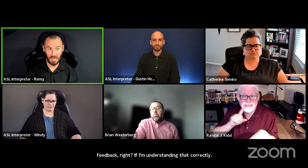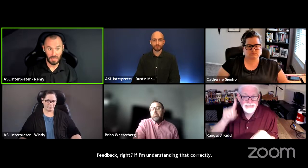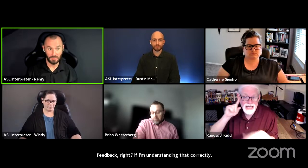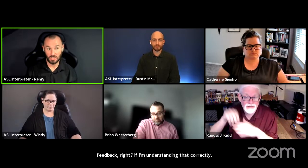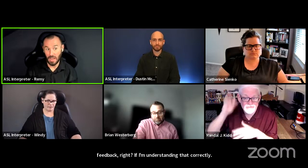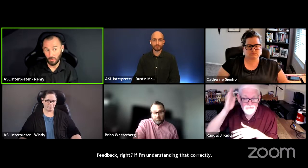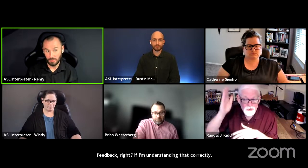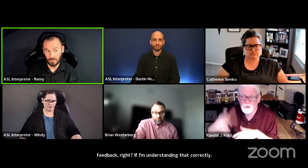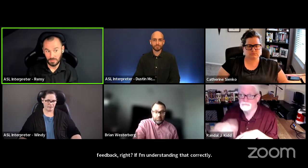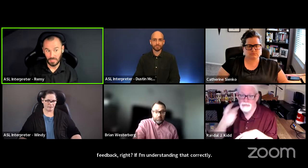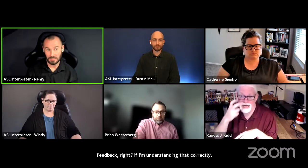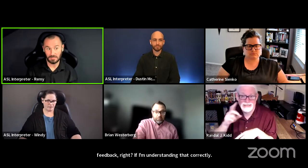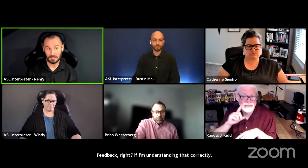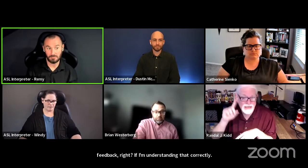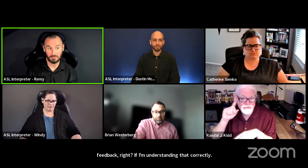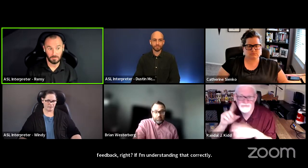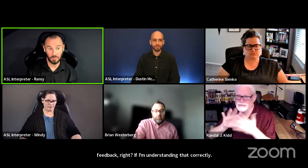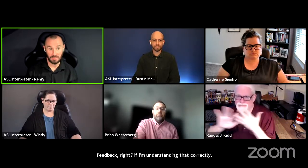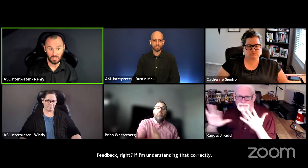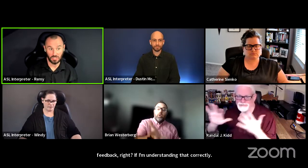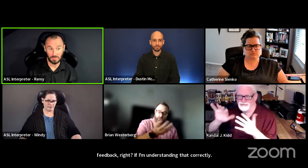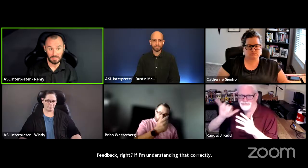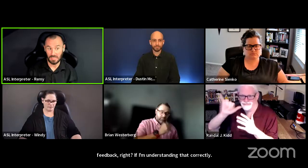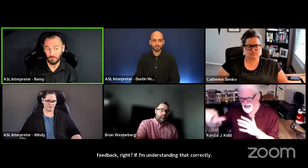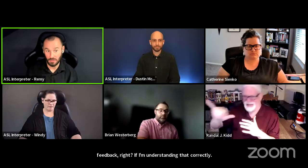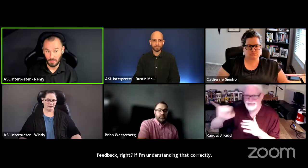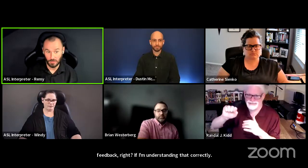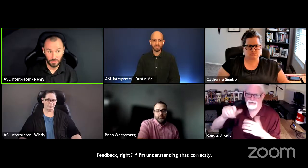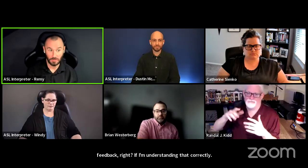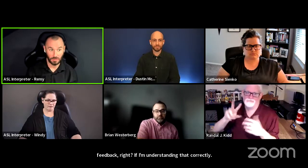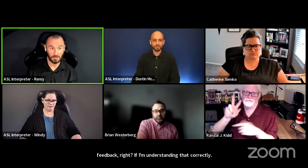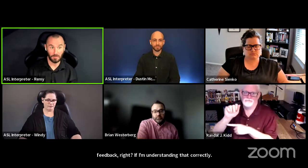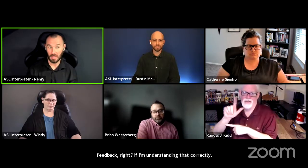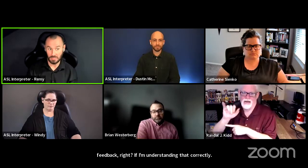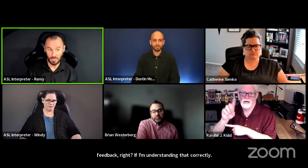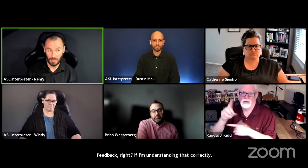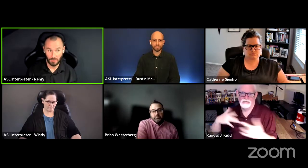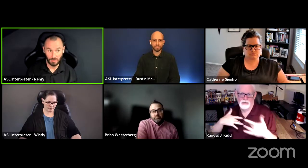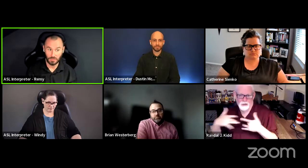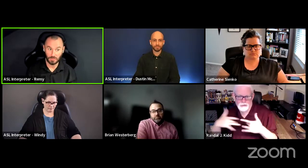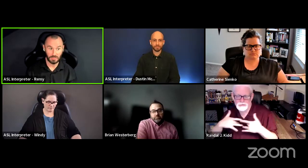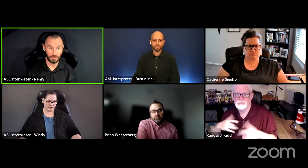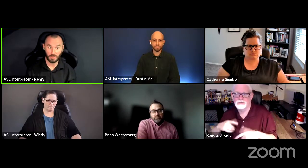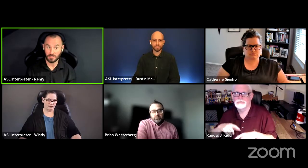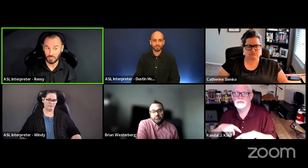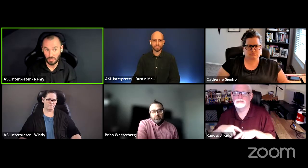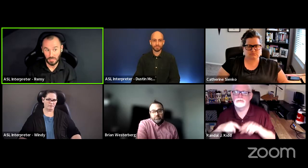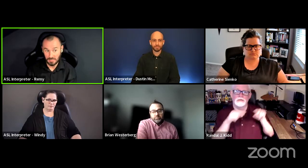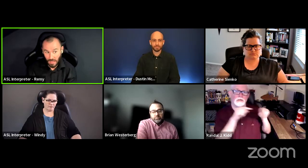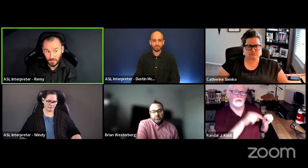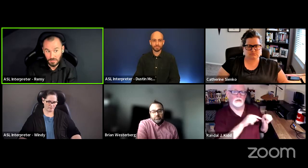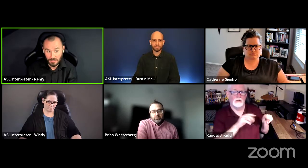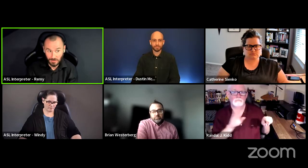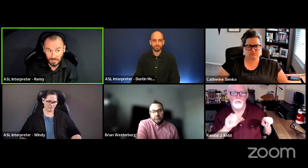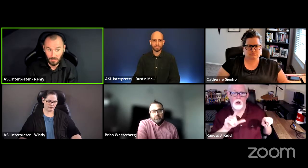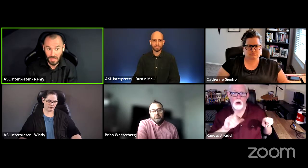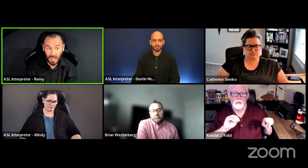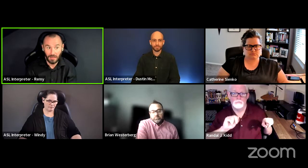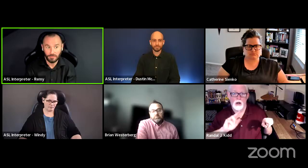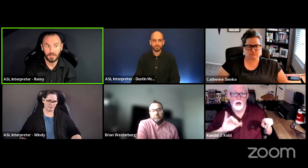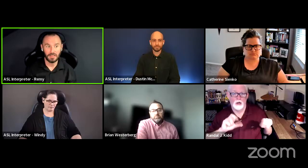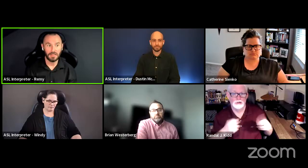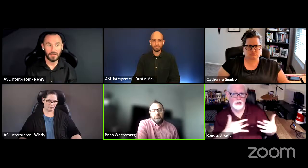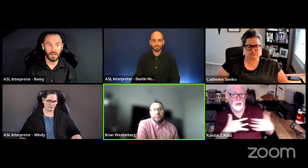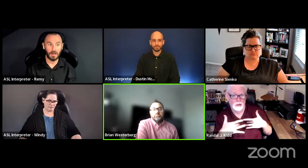they could have a child could potentially be deaf in the future or a blind child in the future, and they're concerned, and it's a valid concern that they